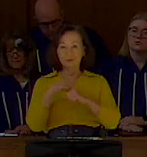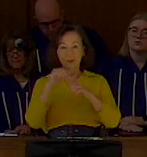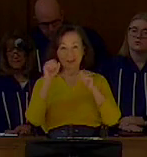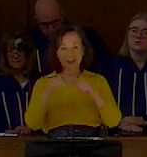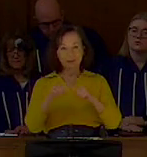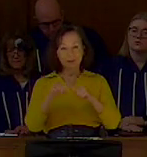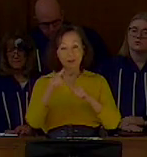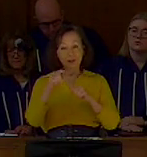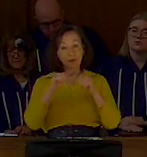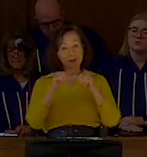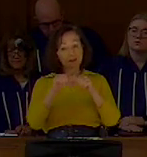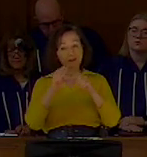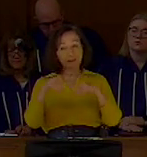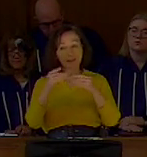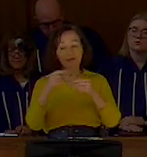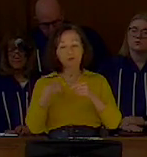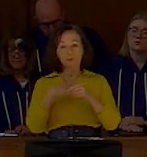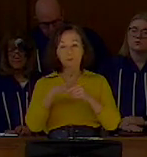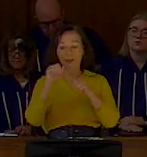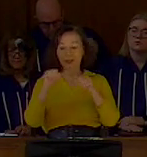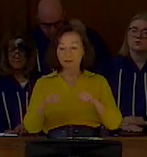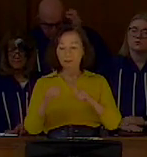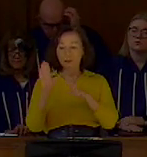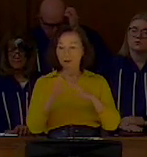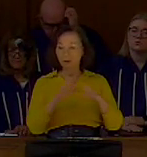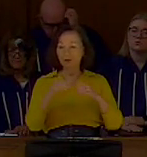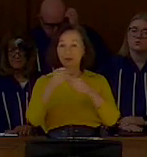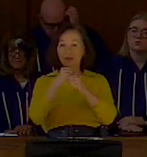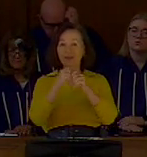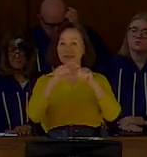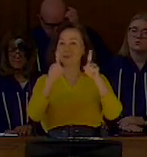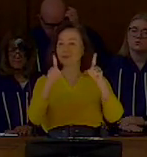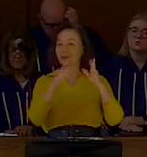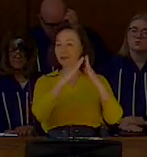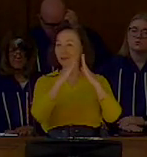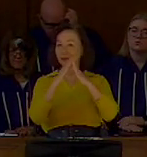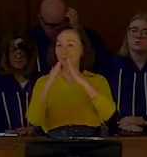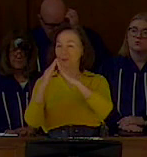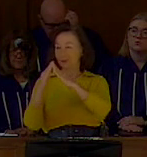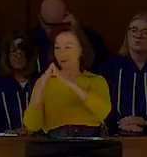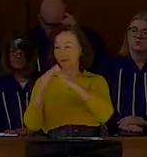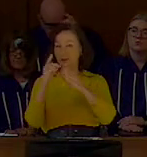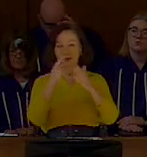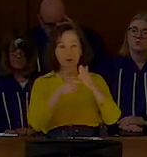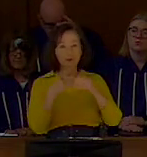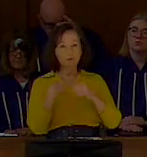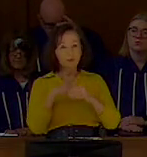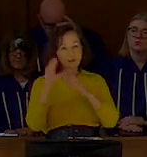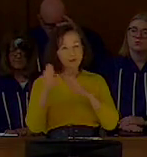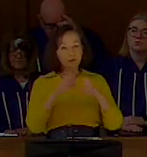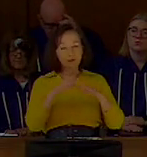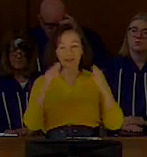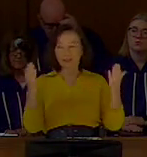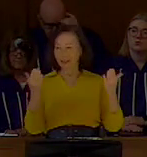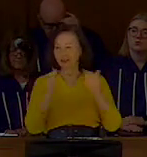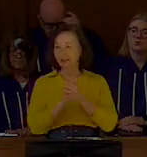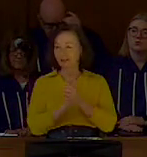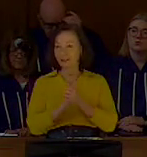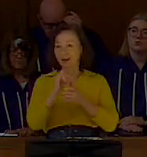continue to give, we're able to do and make a difference in our community to what we're doing here. I mean, I am